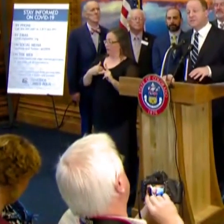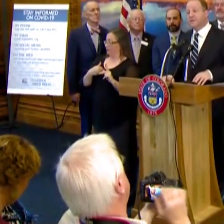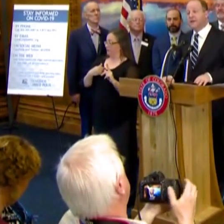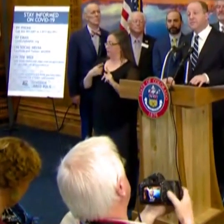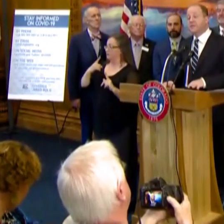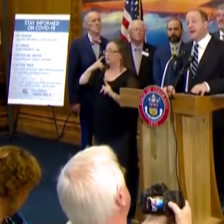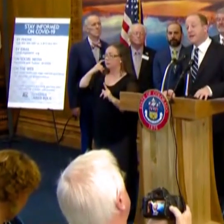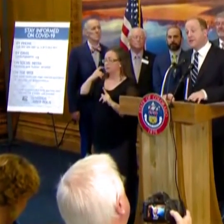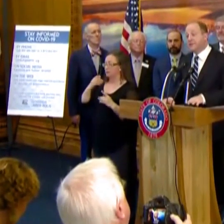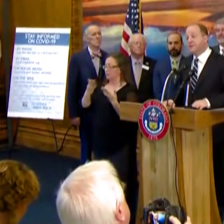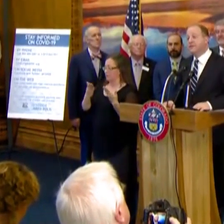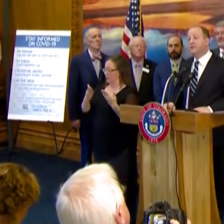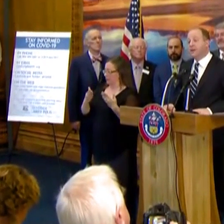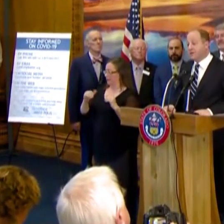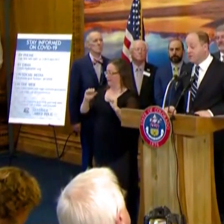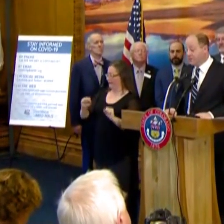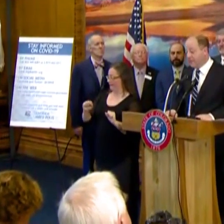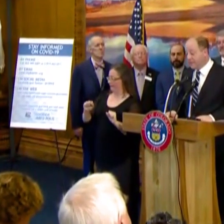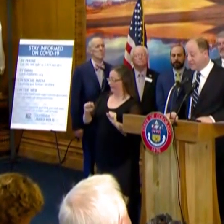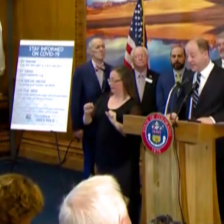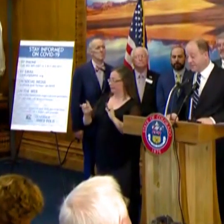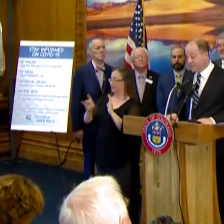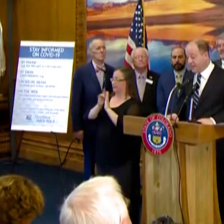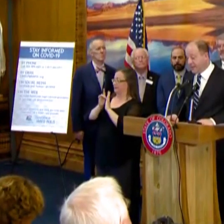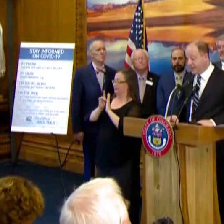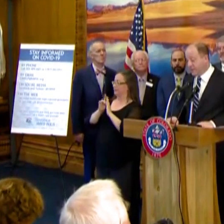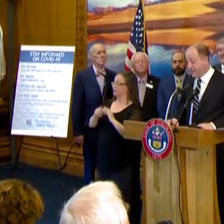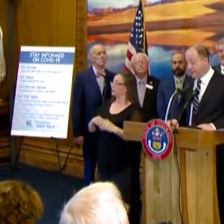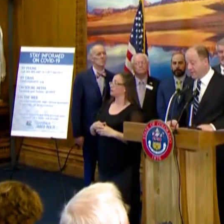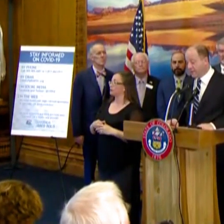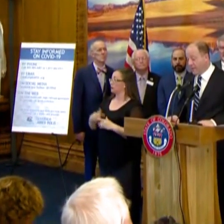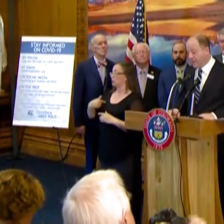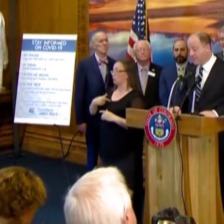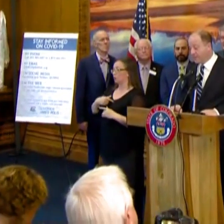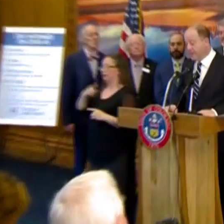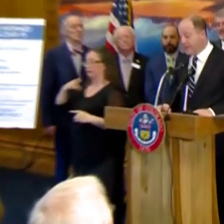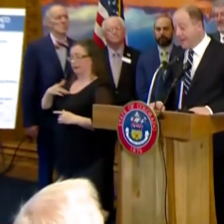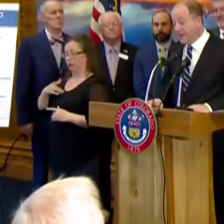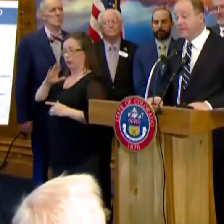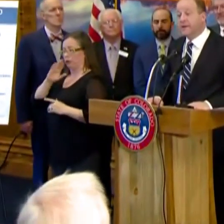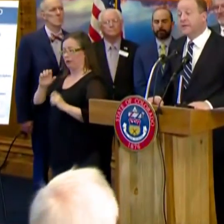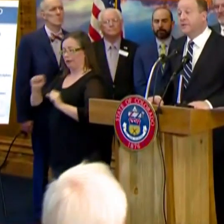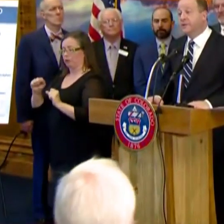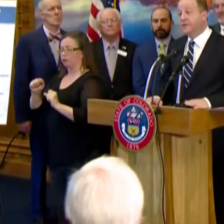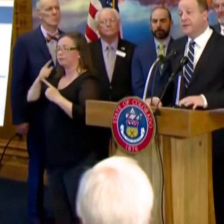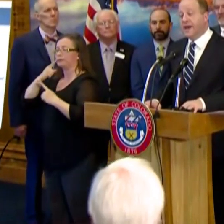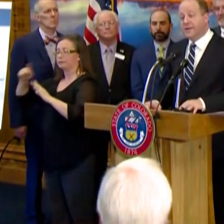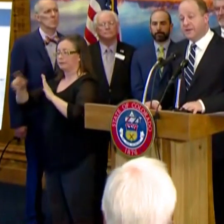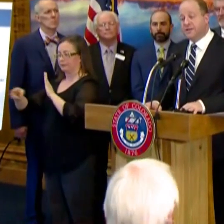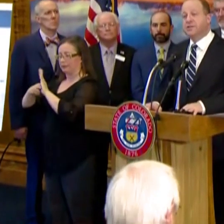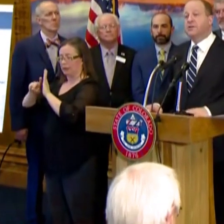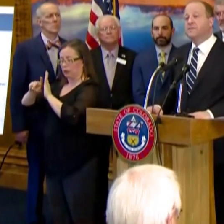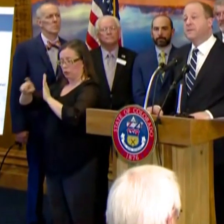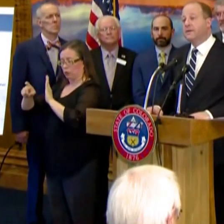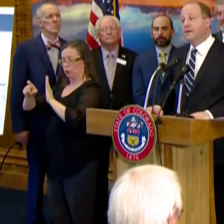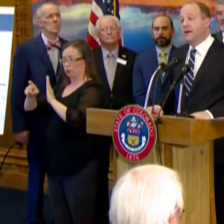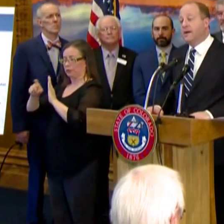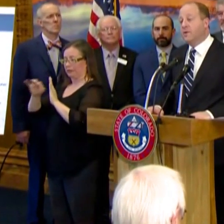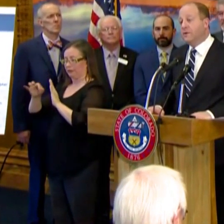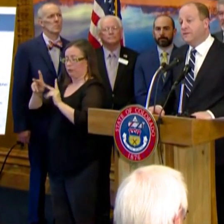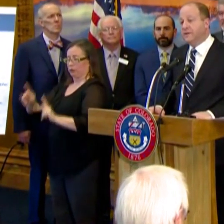be successfully able to diagnose a coronavirus case here in Colorado. And in the likelihood that that does